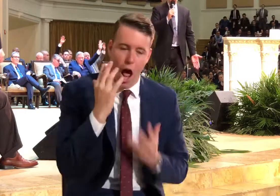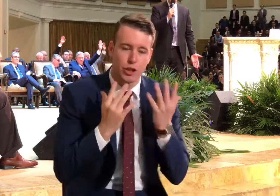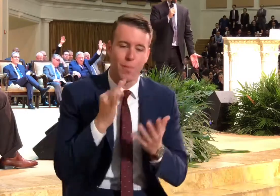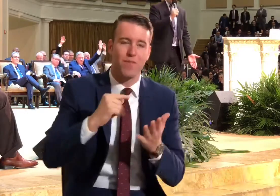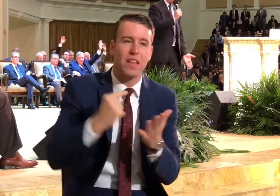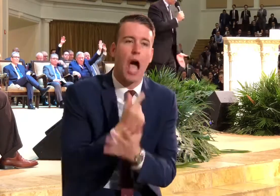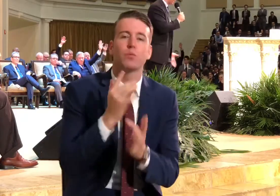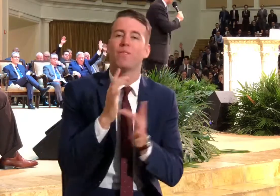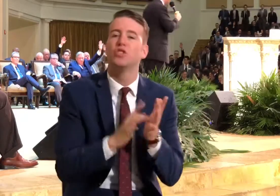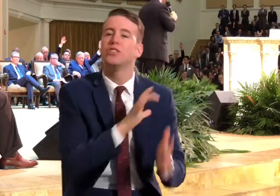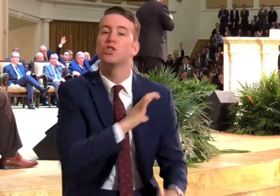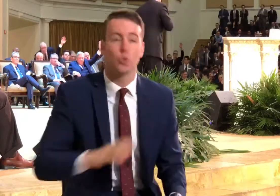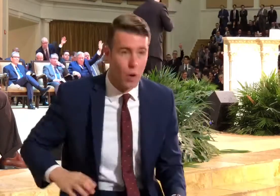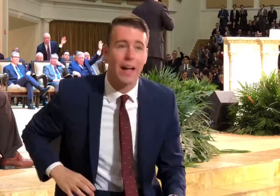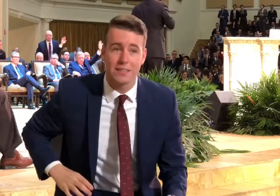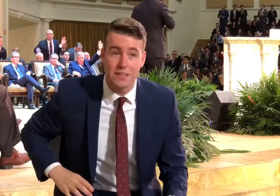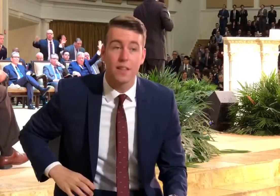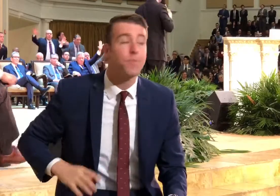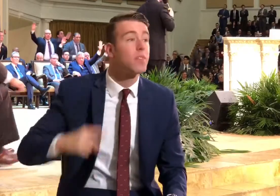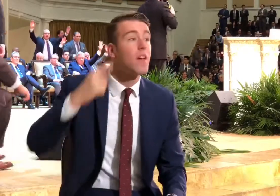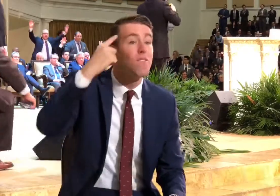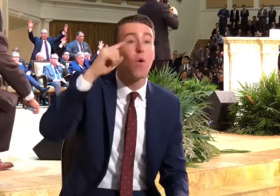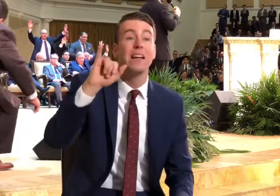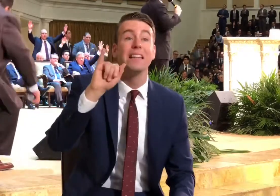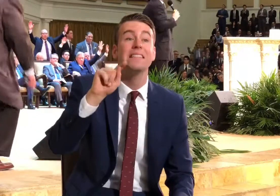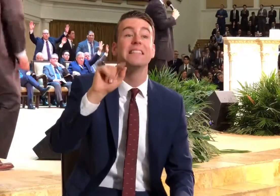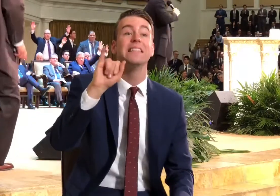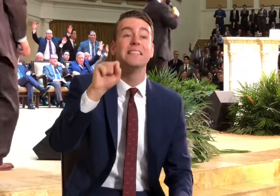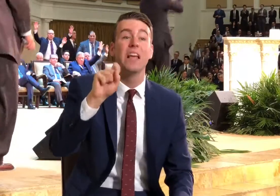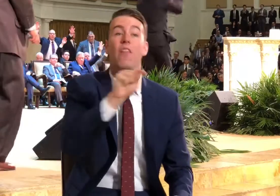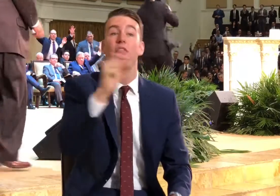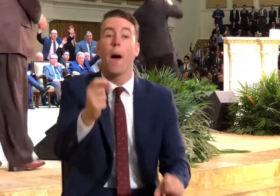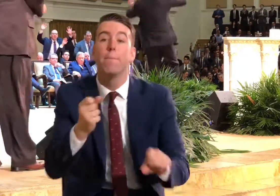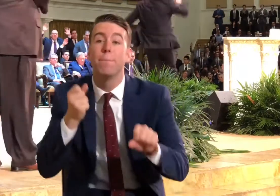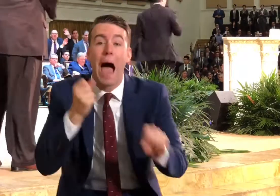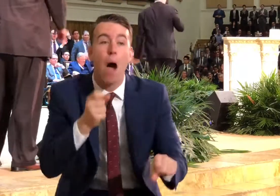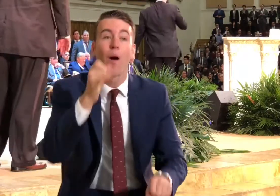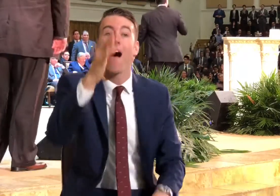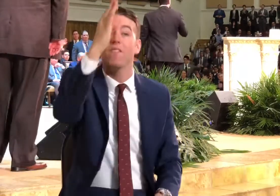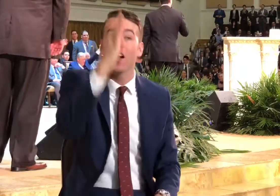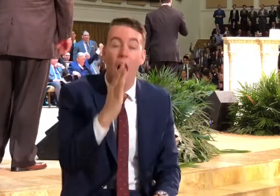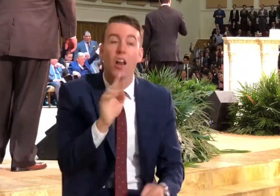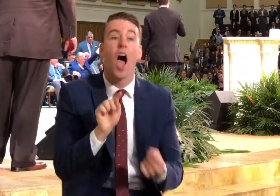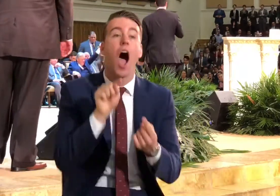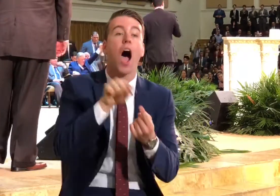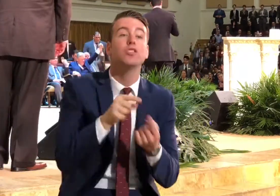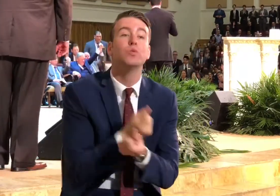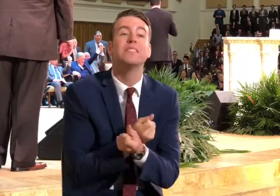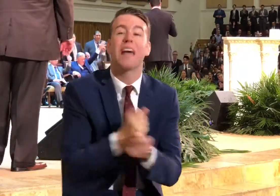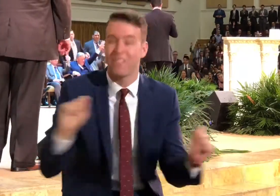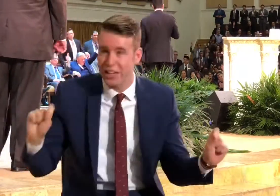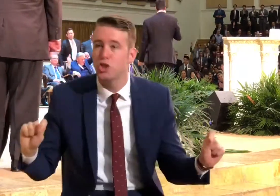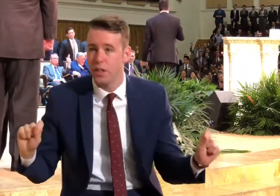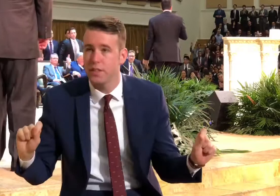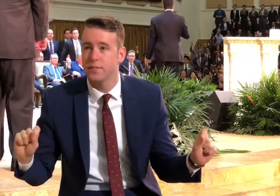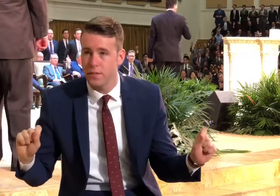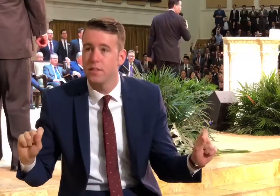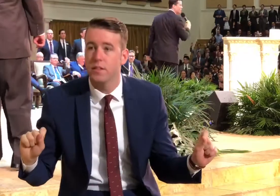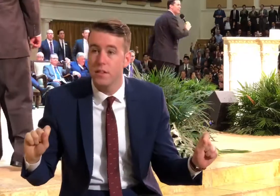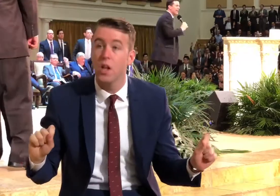of Jesus Christ, for it is the power of God unto